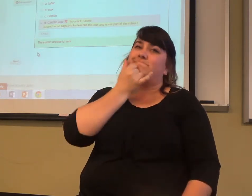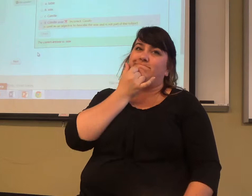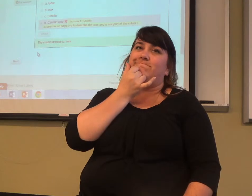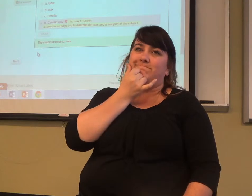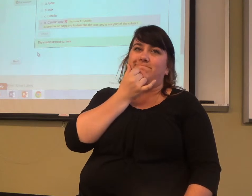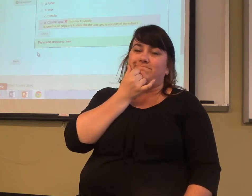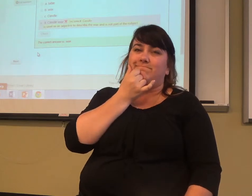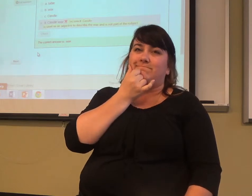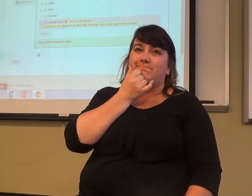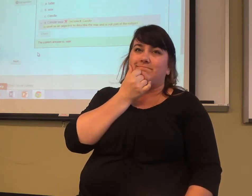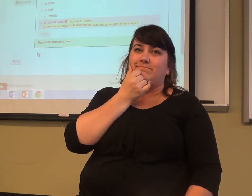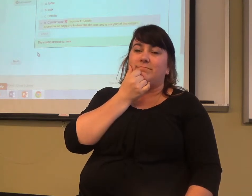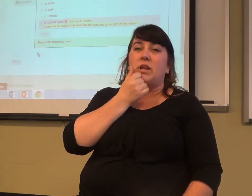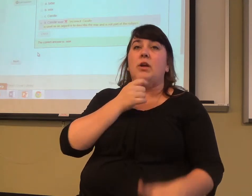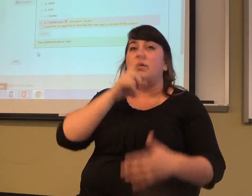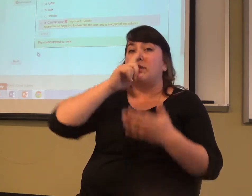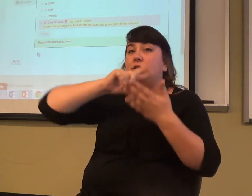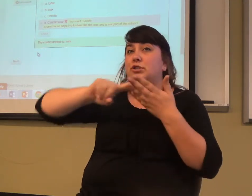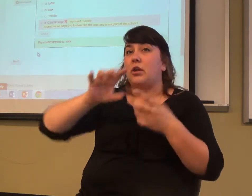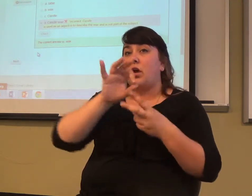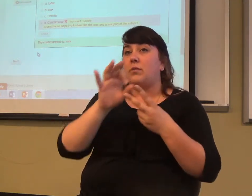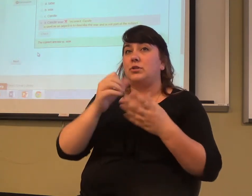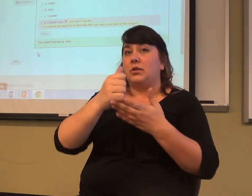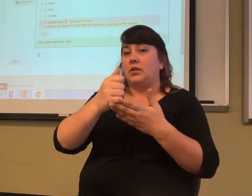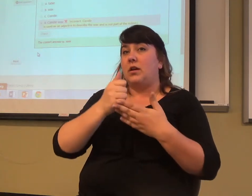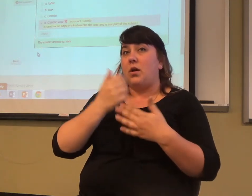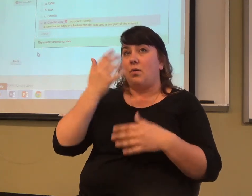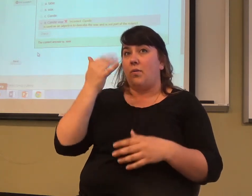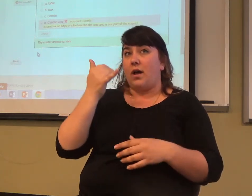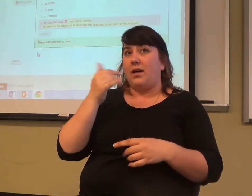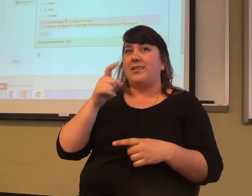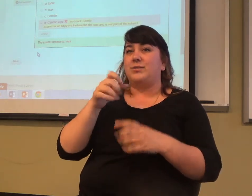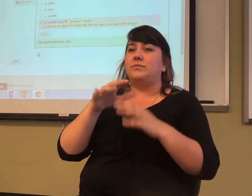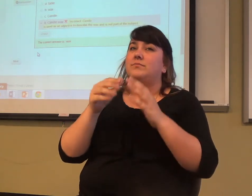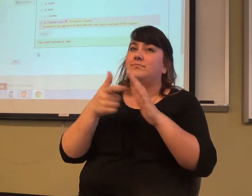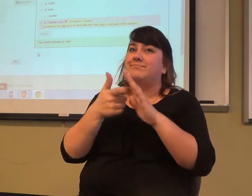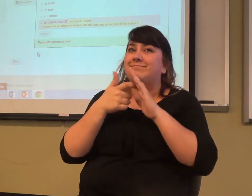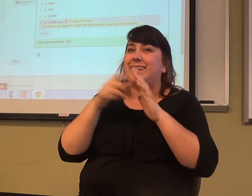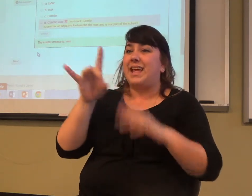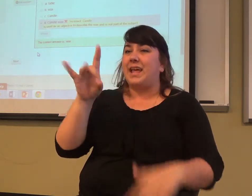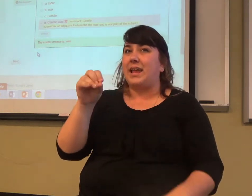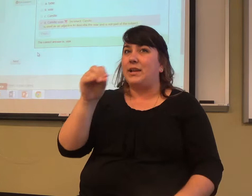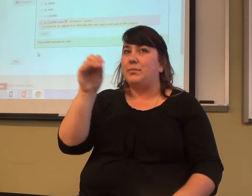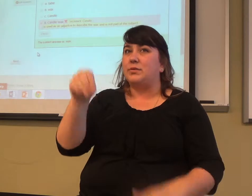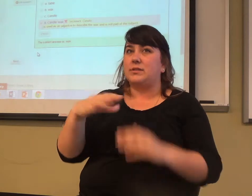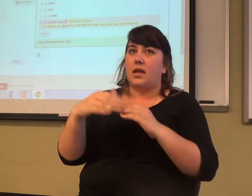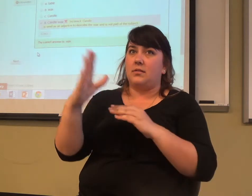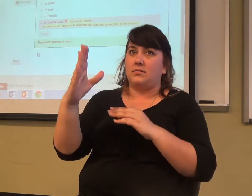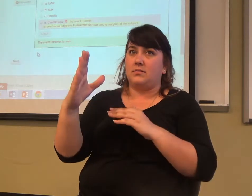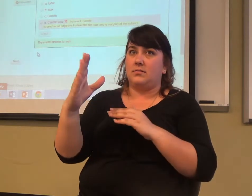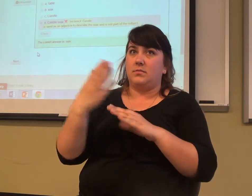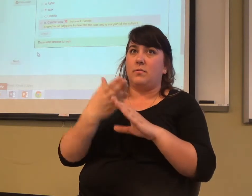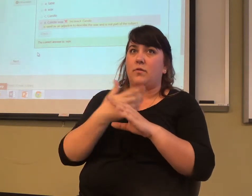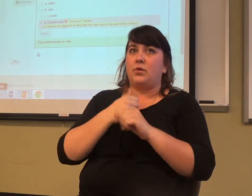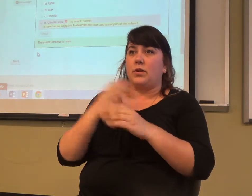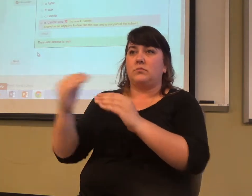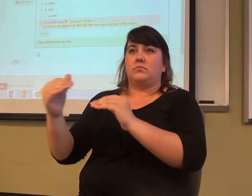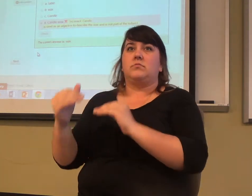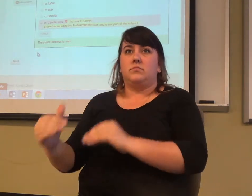I think that the check option is helpful is you need to get 80% on these quizzes in order to move on to the next activity. So this is a